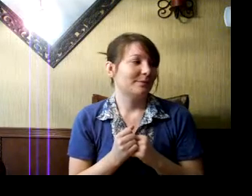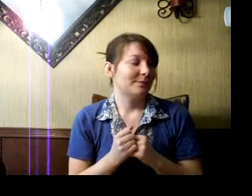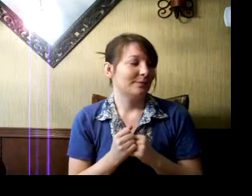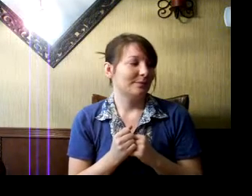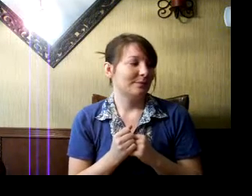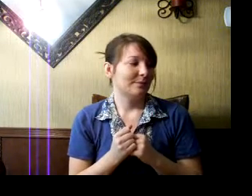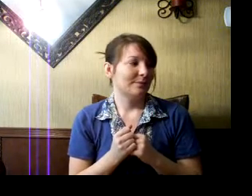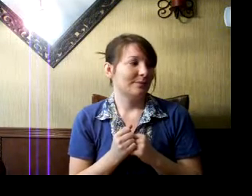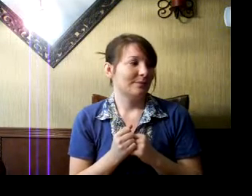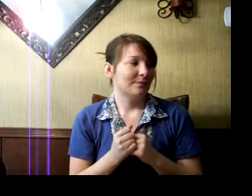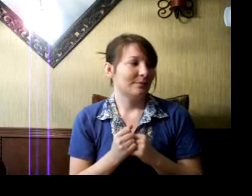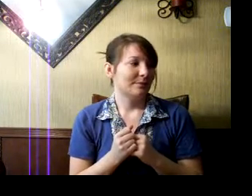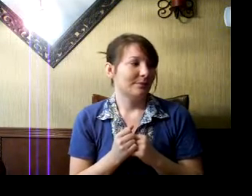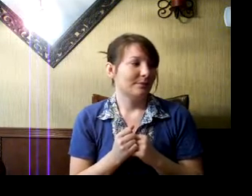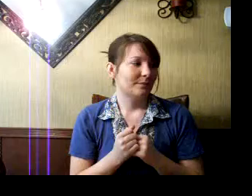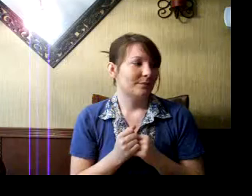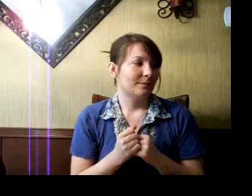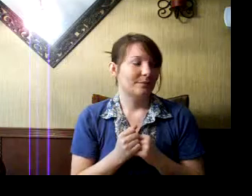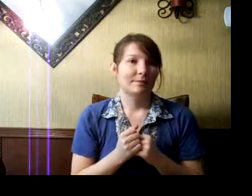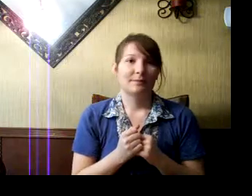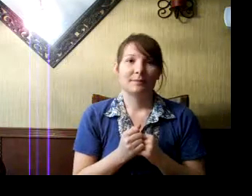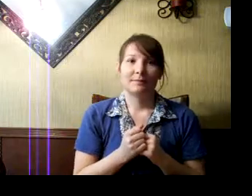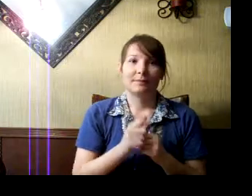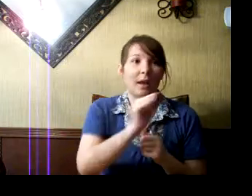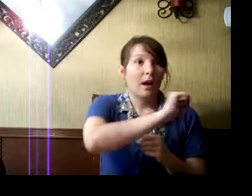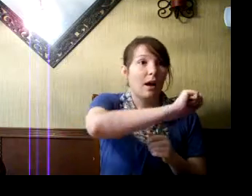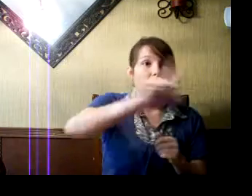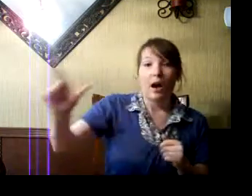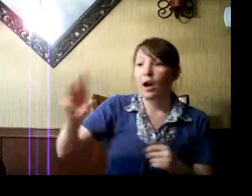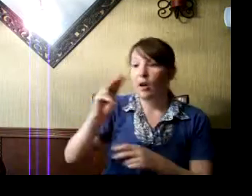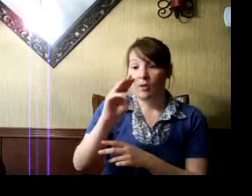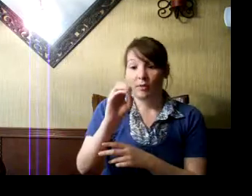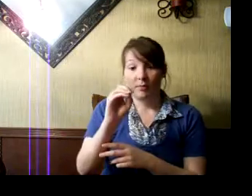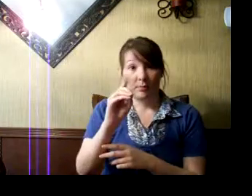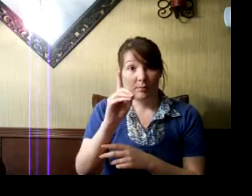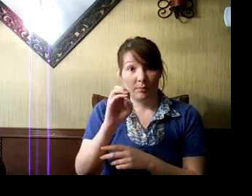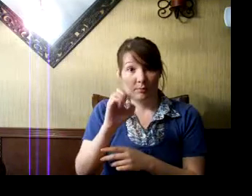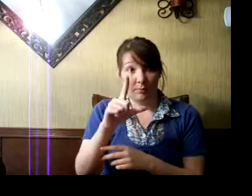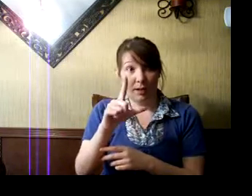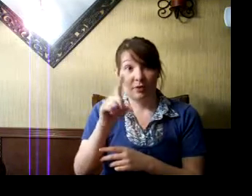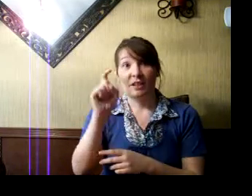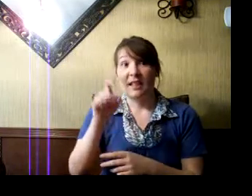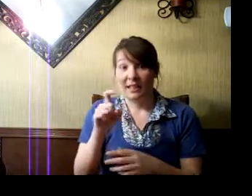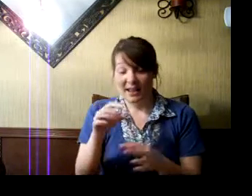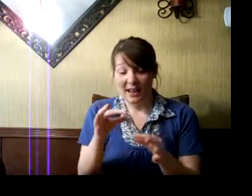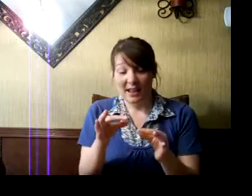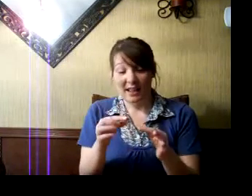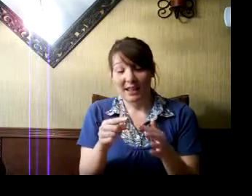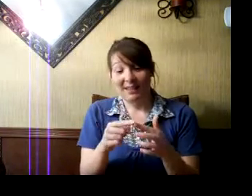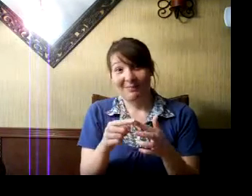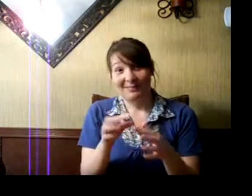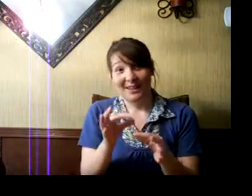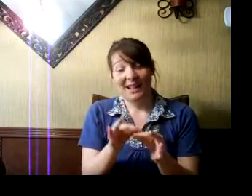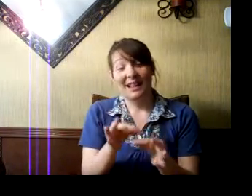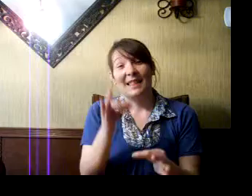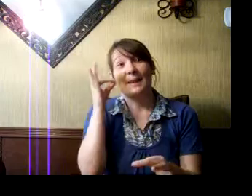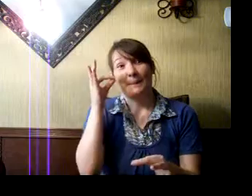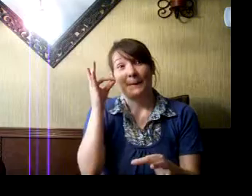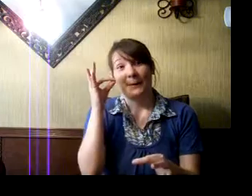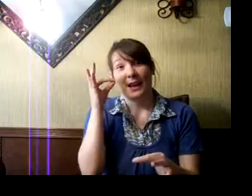consider, in the interactive model, simplifying complex cognitive phenomena. The last and